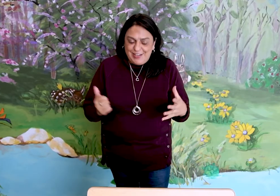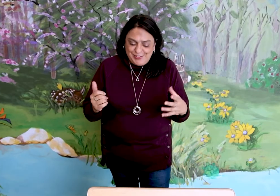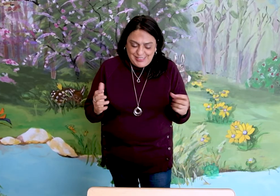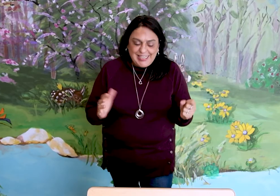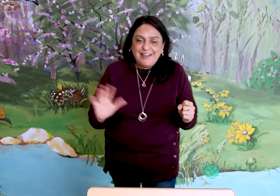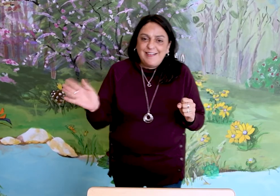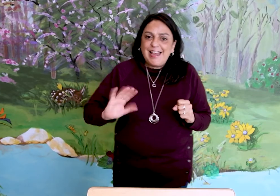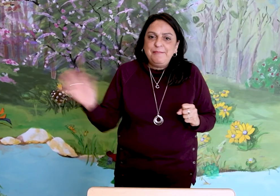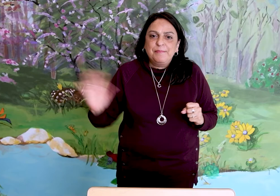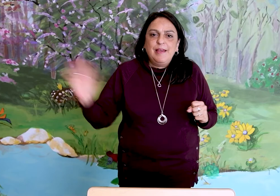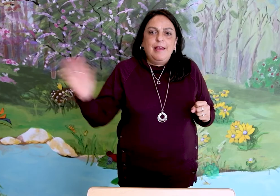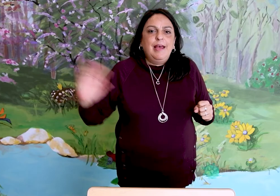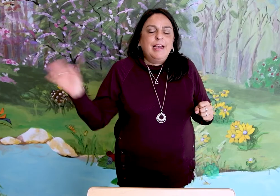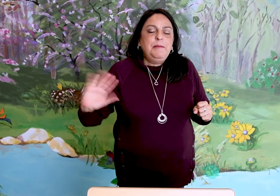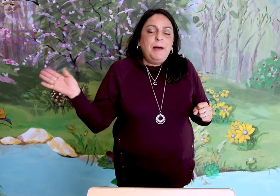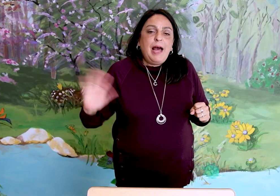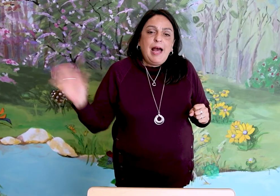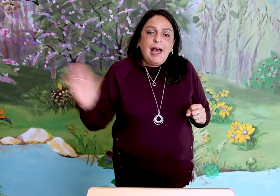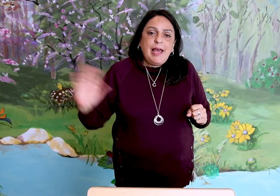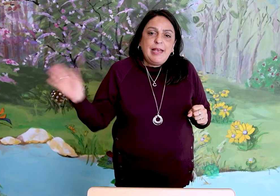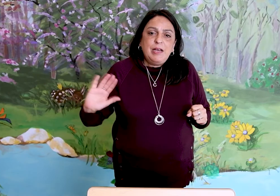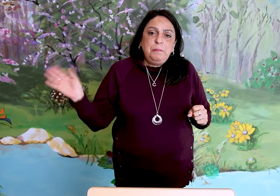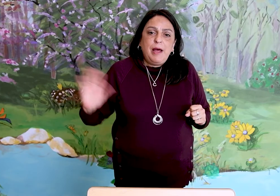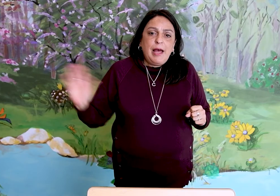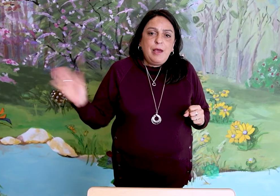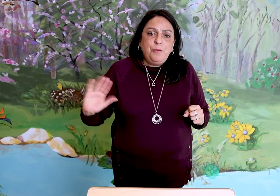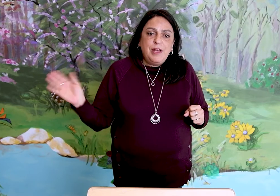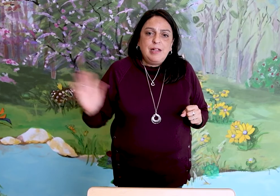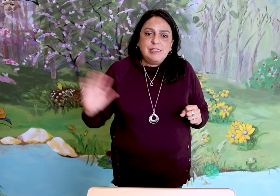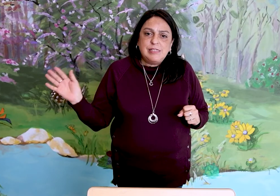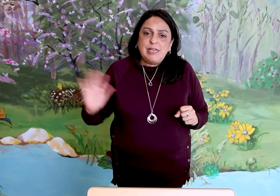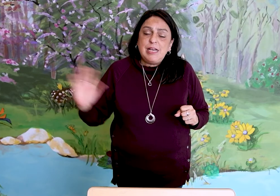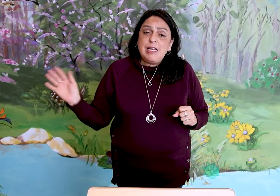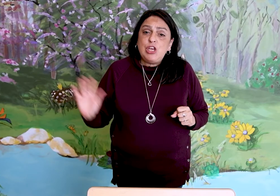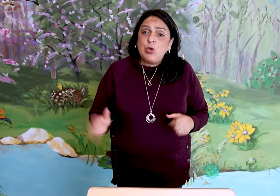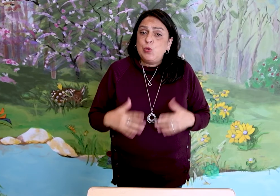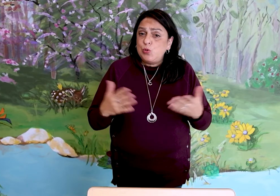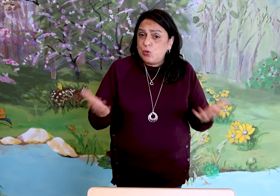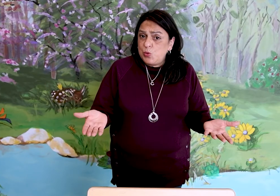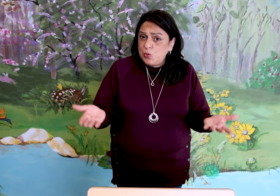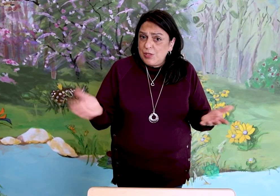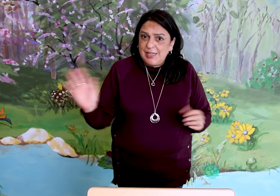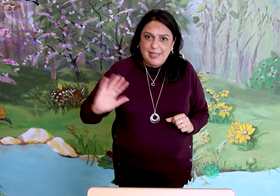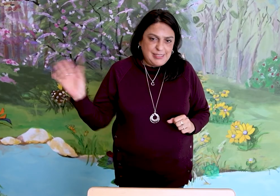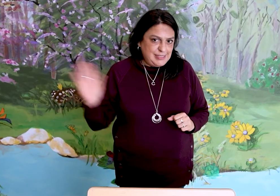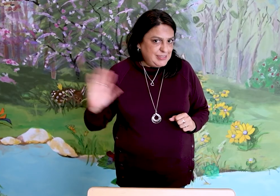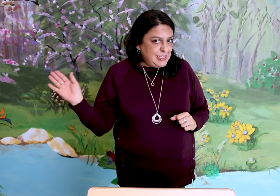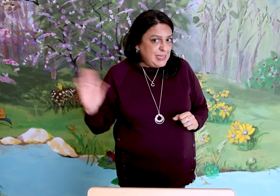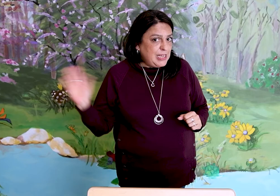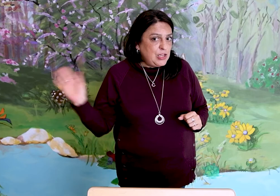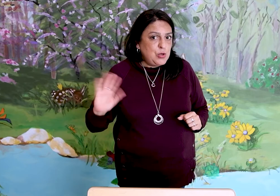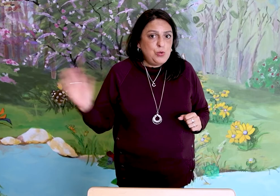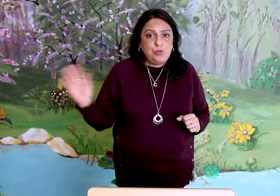videos, okay? Goodbye, goodbye, we'll see you soon. See you